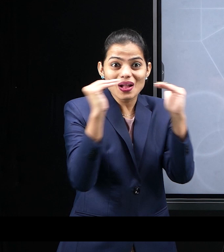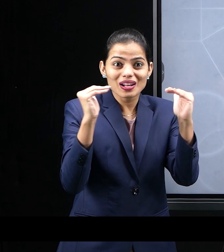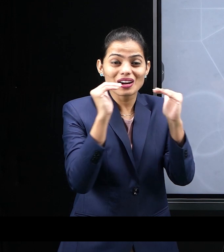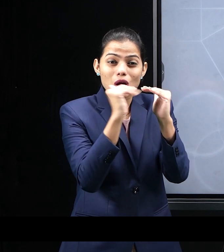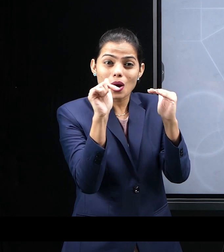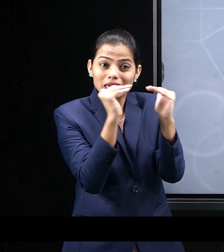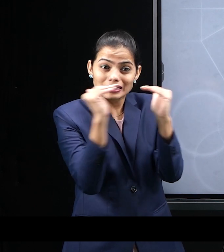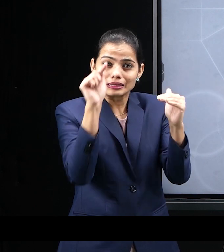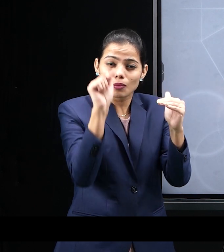Equivalent sets.